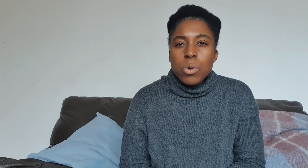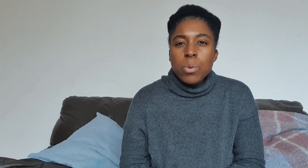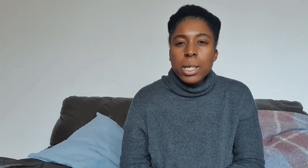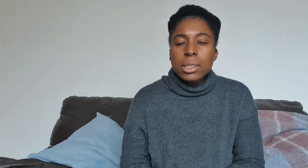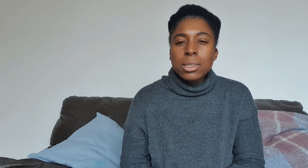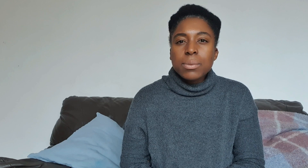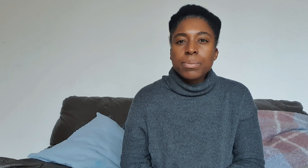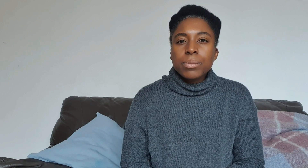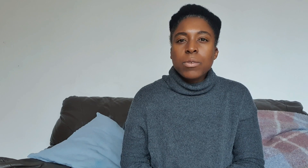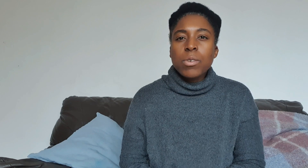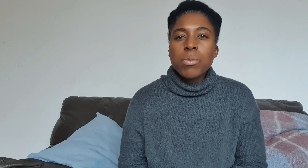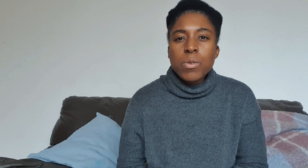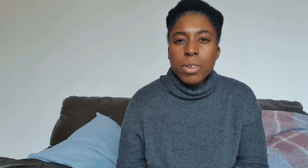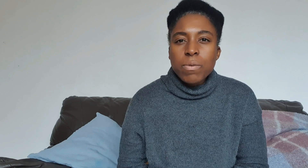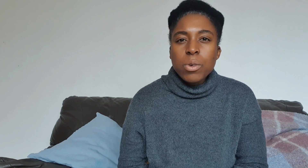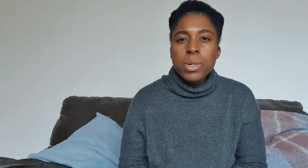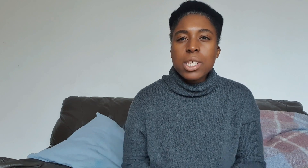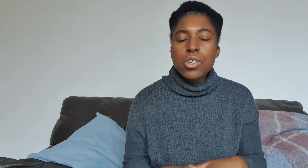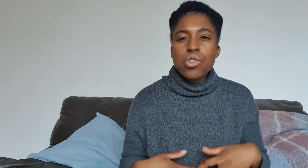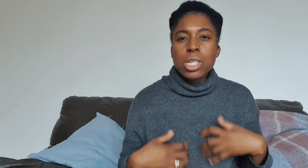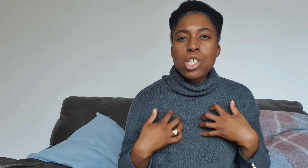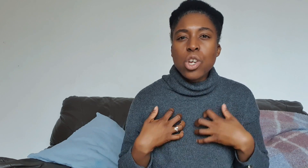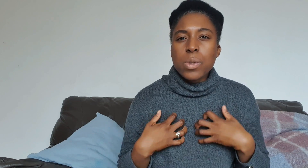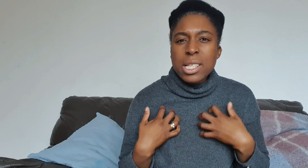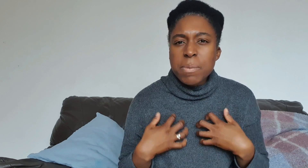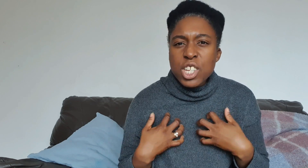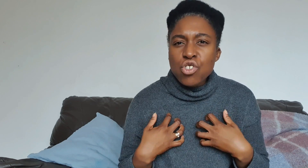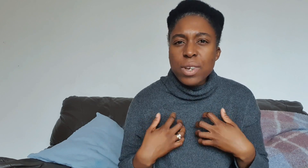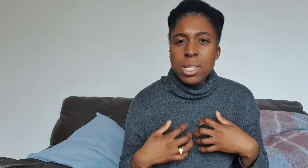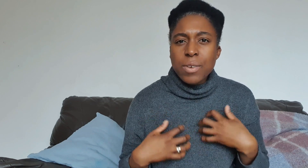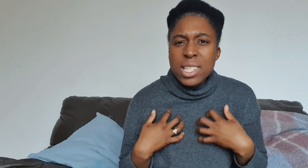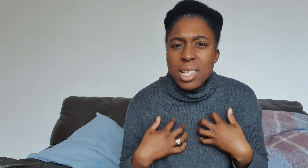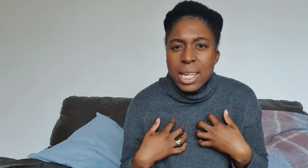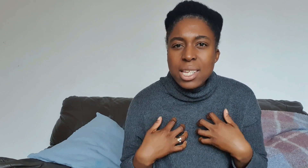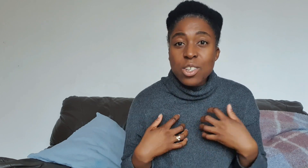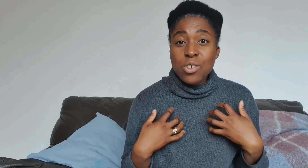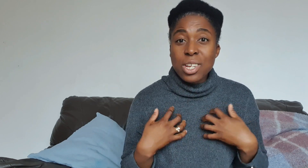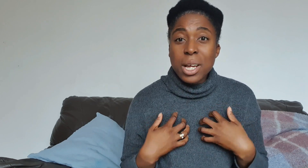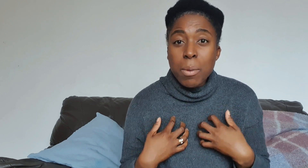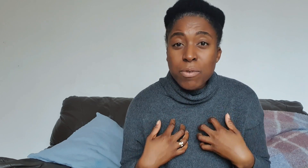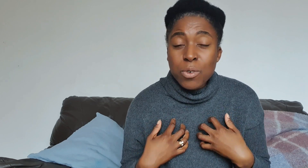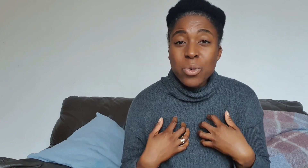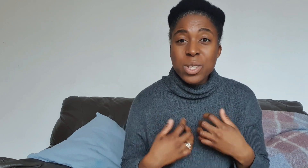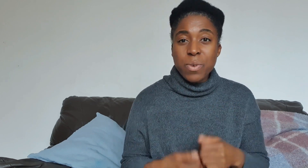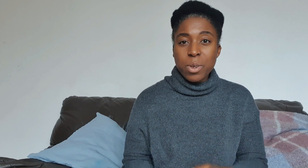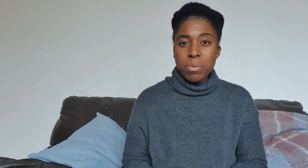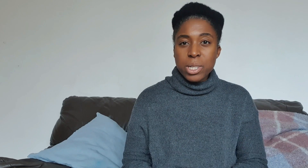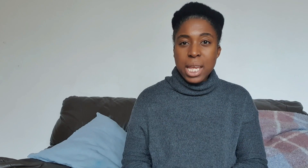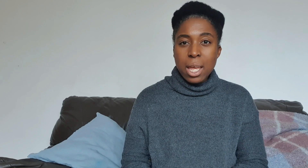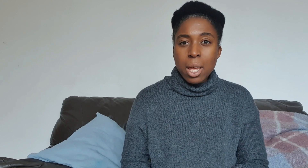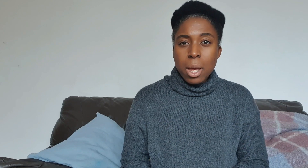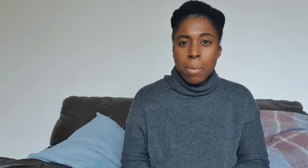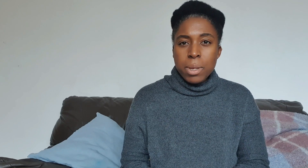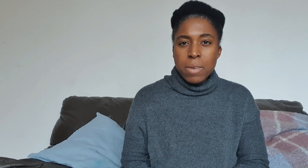forwards, it usually shows that some interest, you're excited, you come forwards with your body. But if